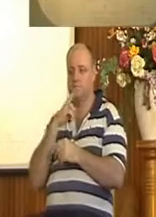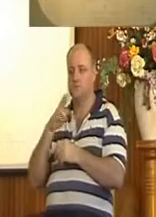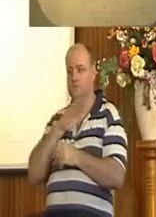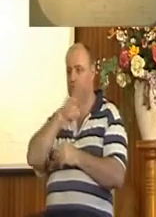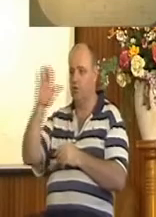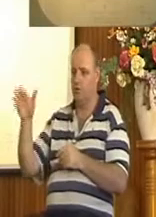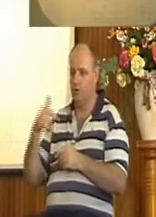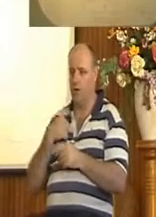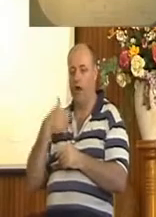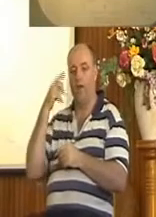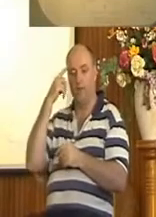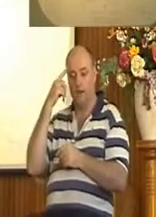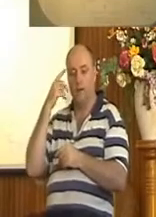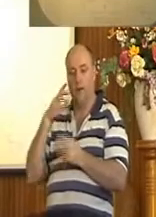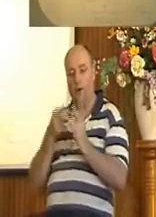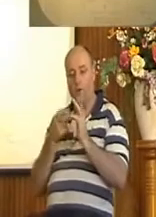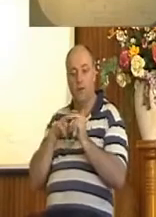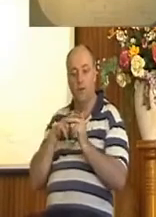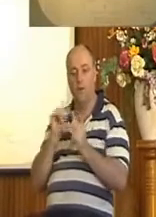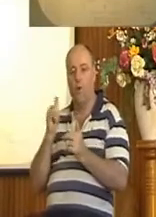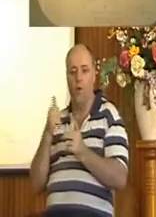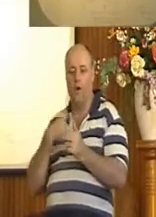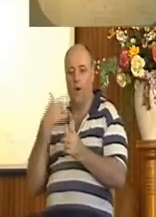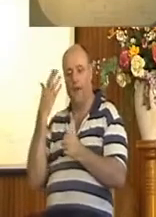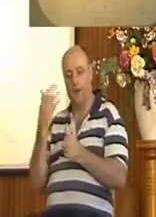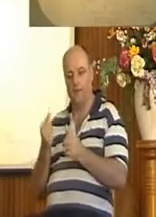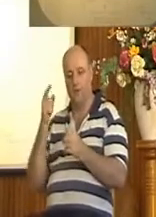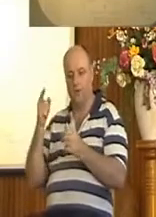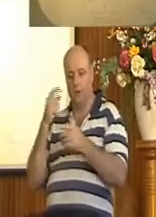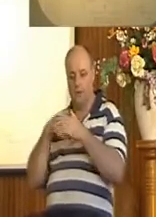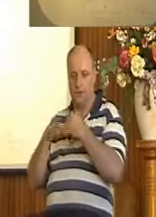in prison in Rome and under Nero in the early days.